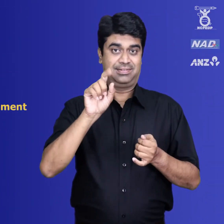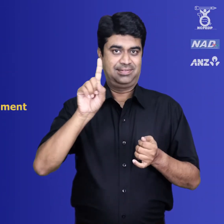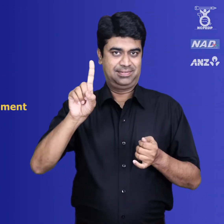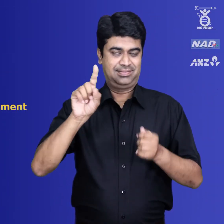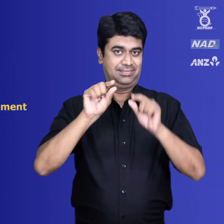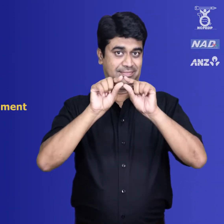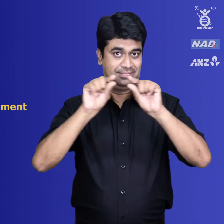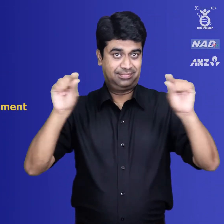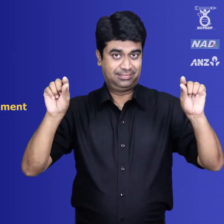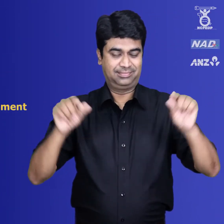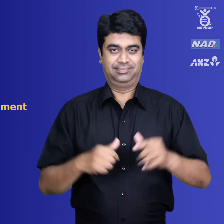101.